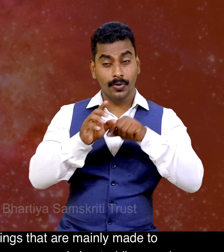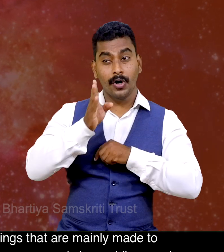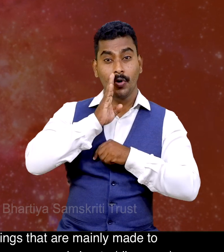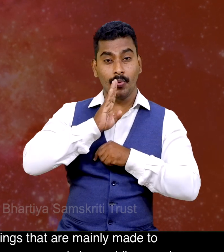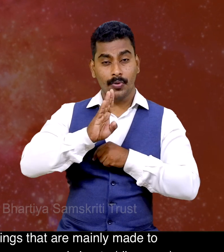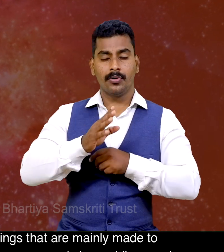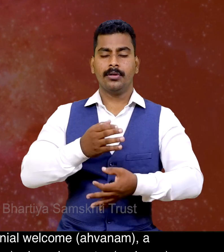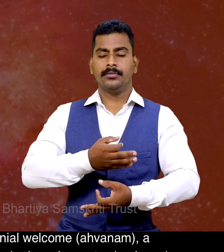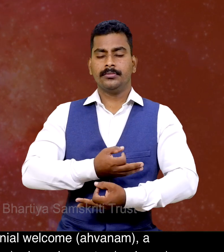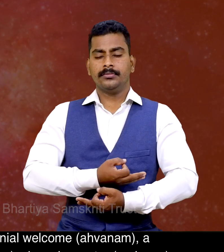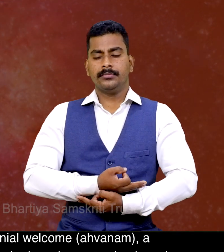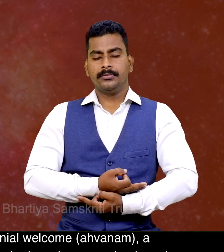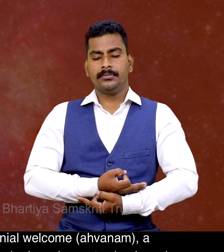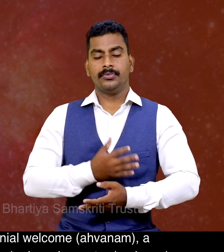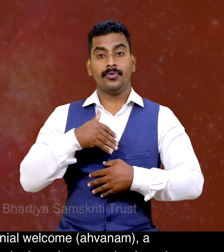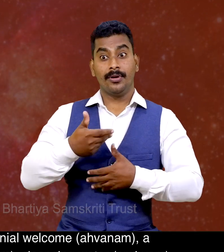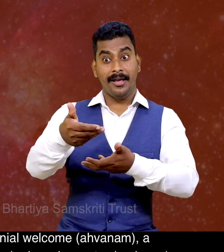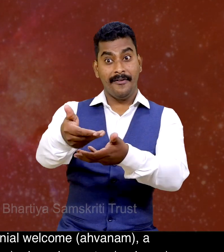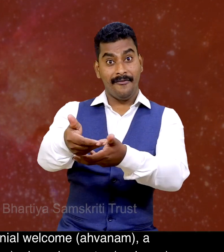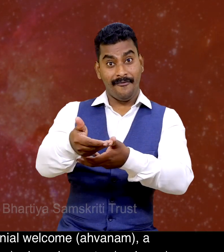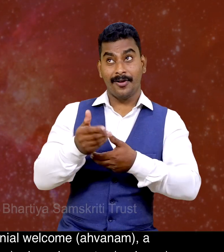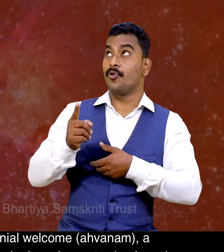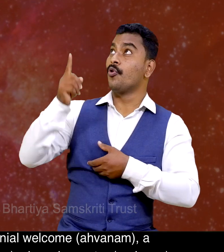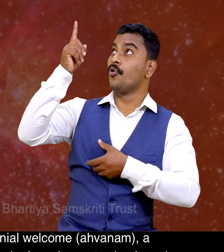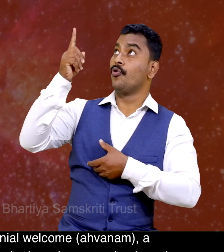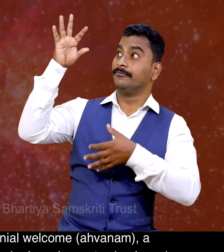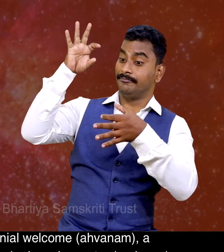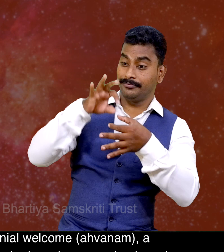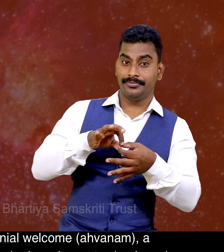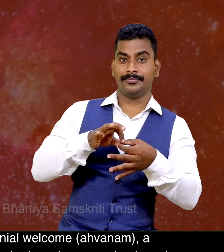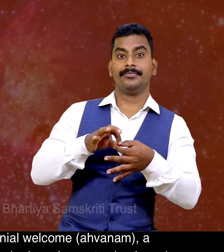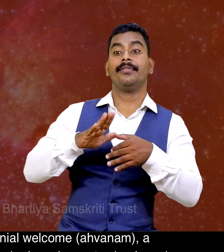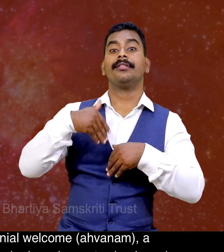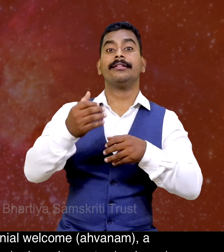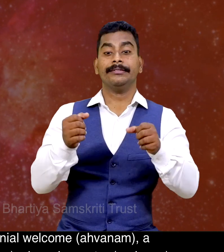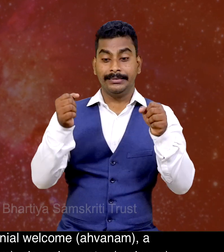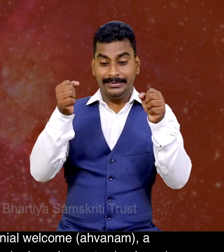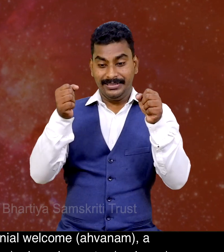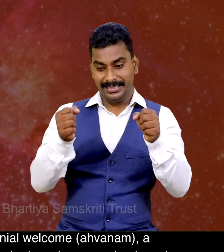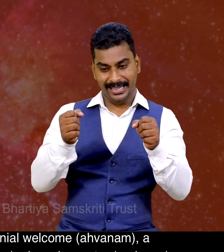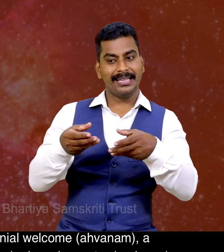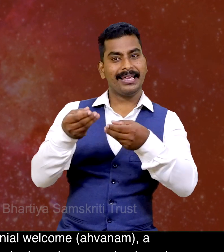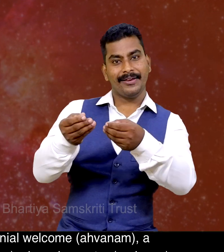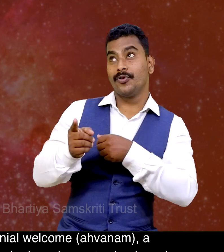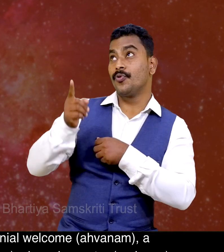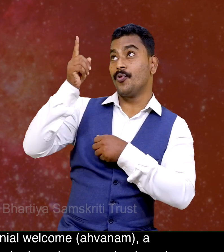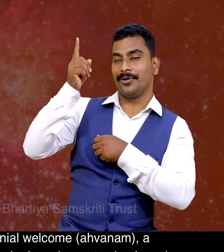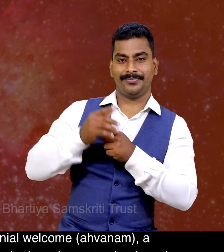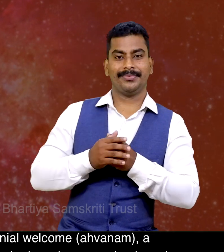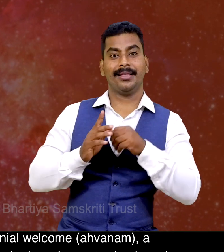dhyanam, ceremonial welcome, avahanam, a seat, asanam, cleansing water,